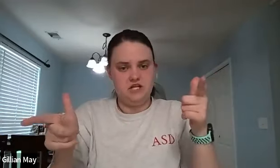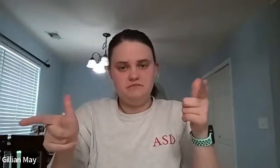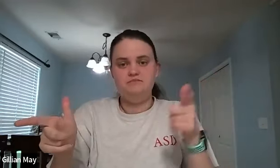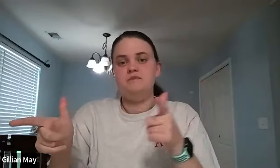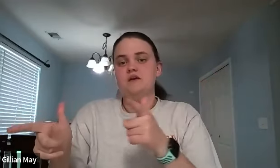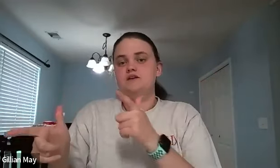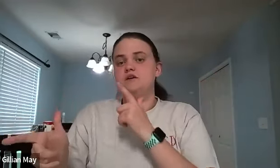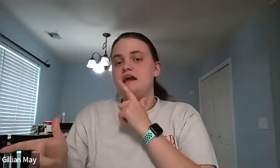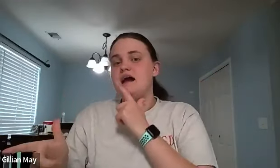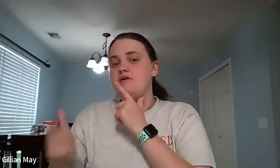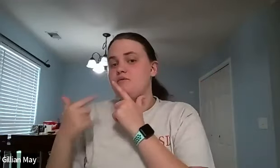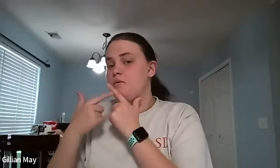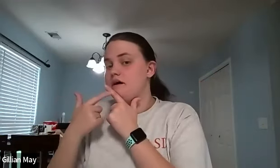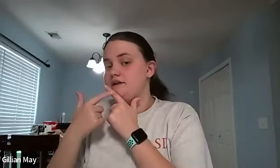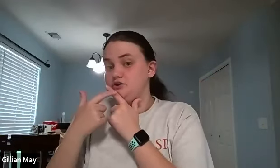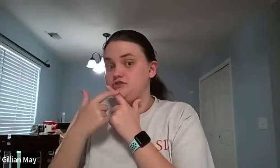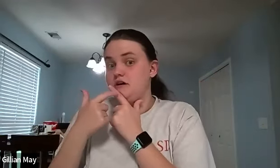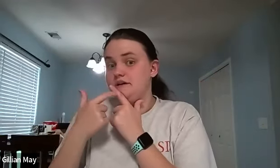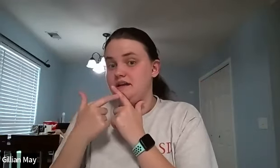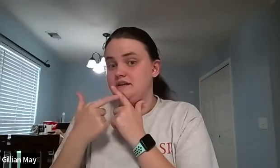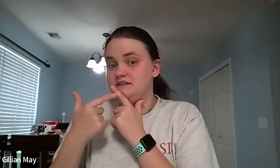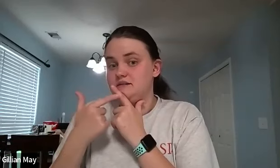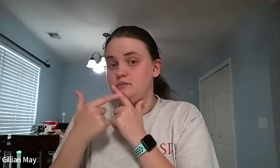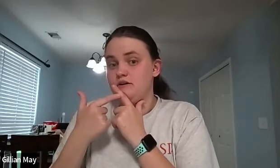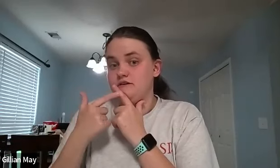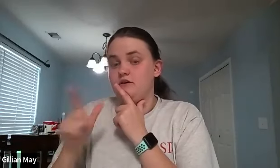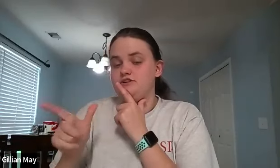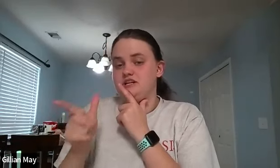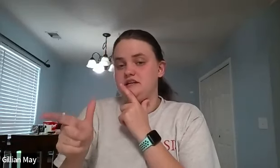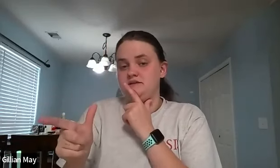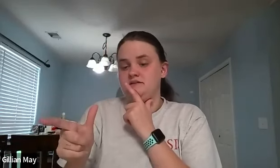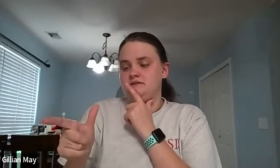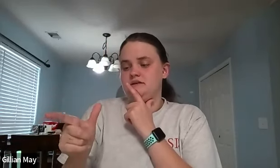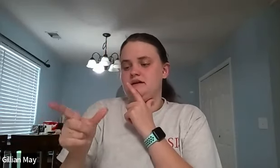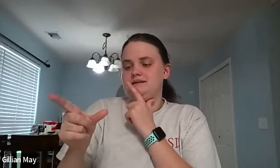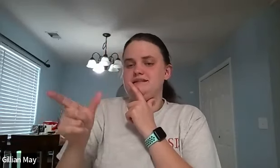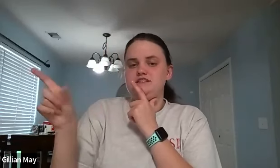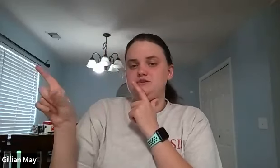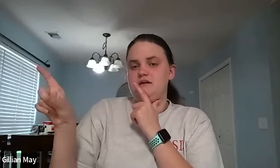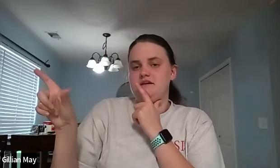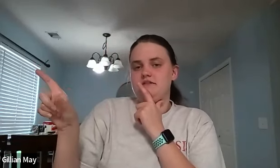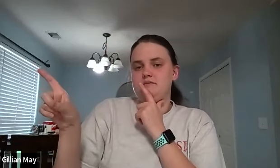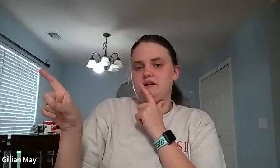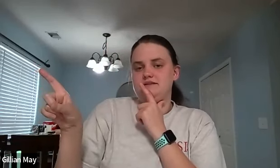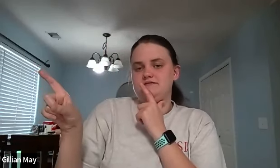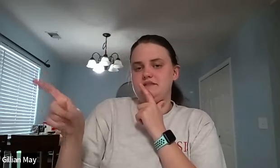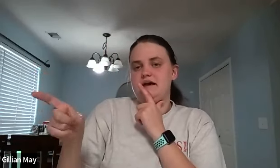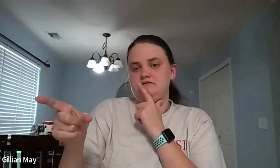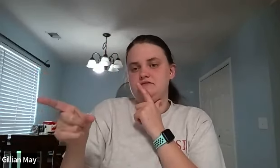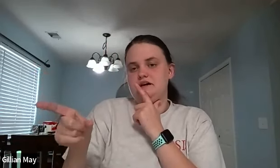shape. You're going to have your dominant hands, like pointer finger on your chin. I tend to do have my thumb kind of flatter,